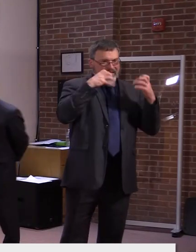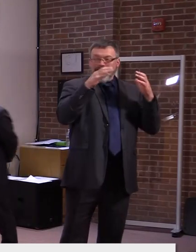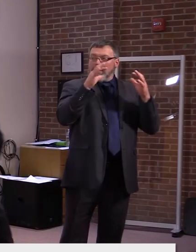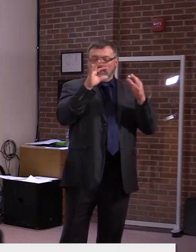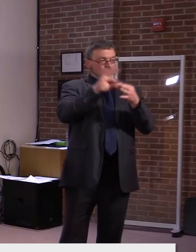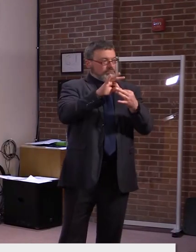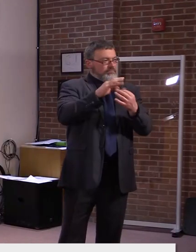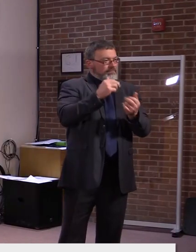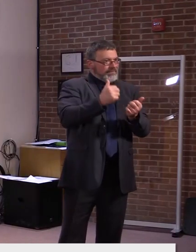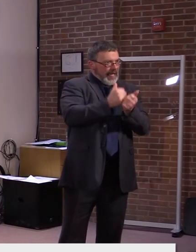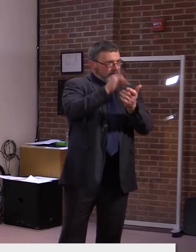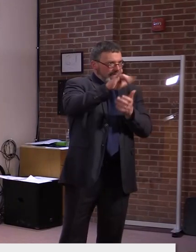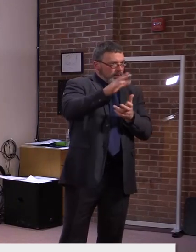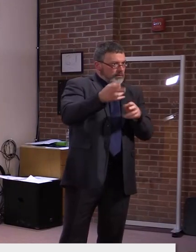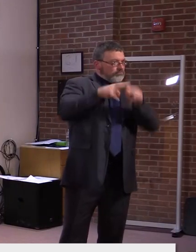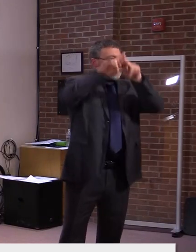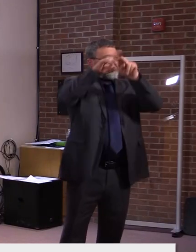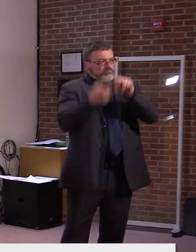Smith.